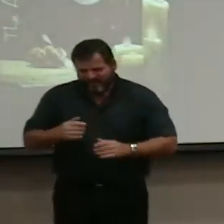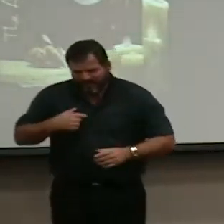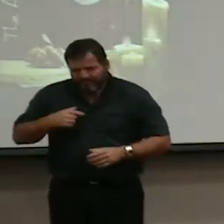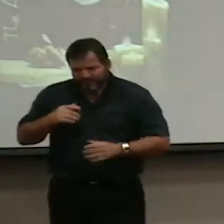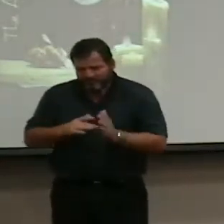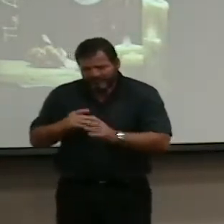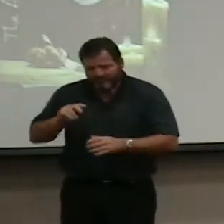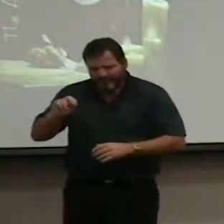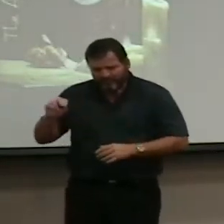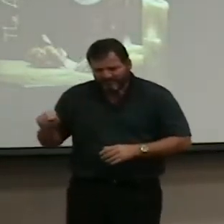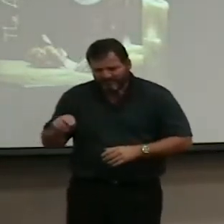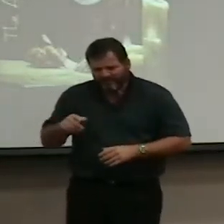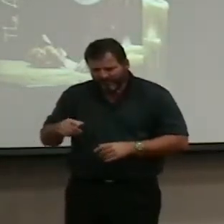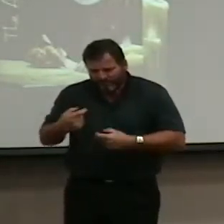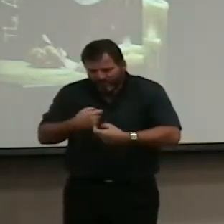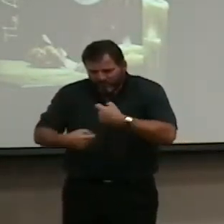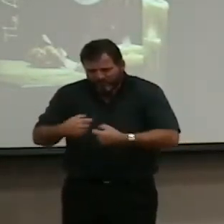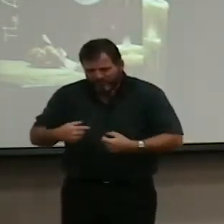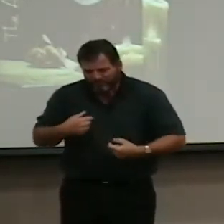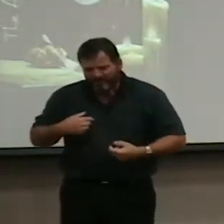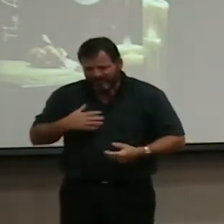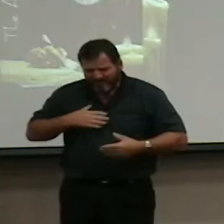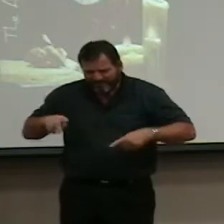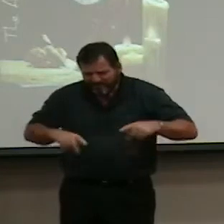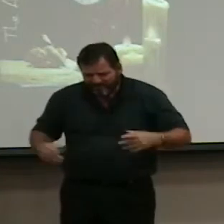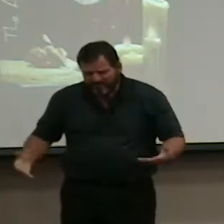Jesus said, I'm Jesus. Why are you persecuting me? Hey,